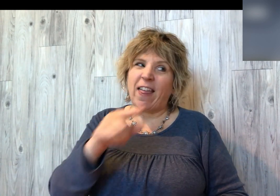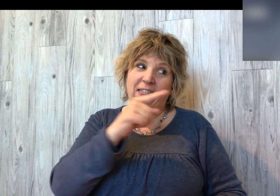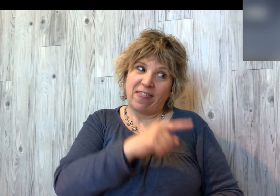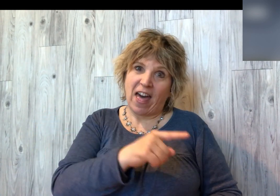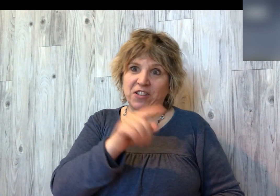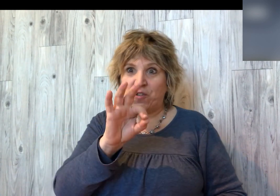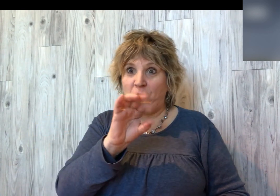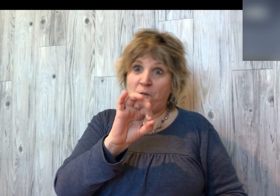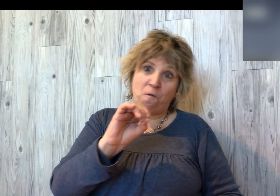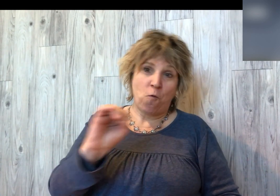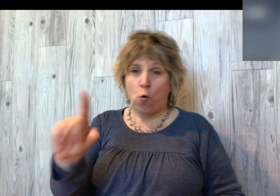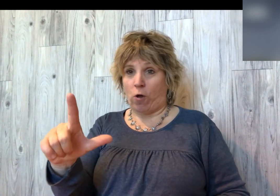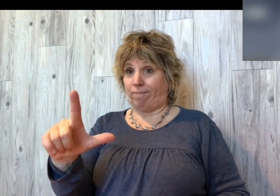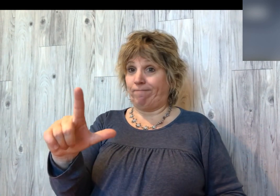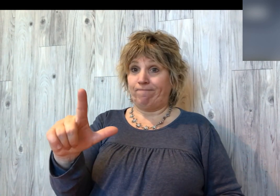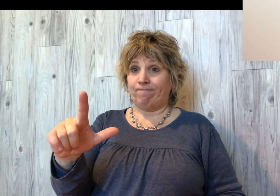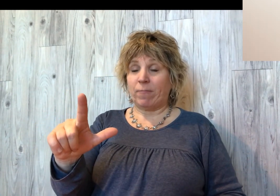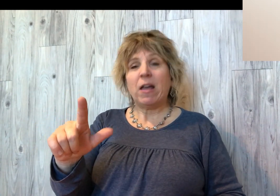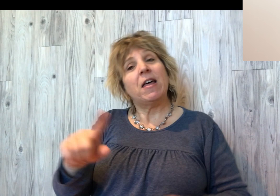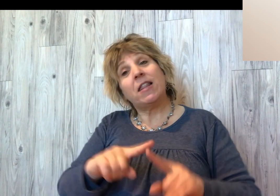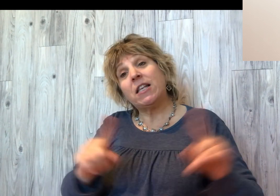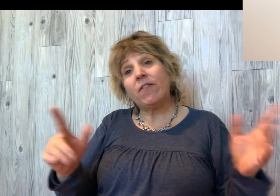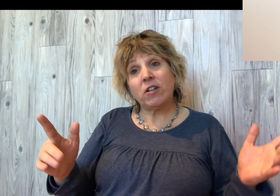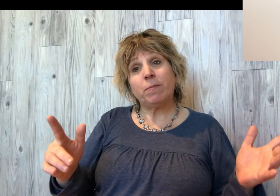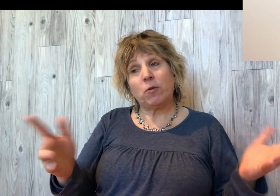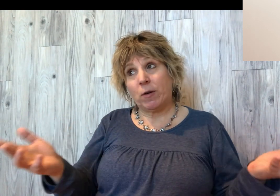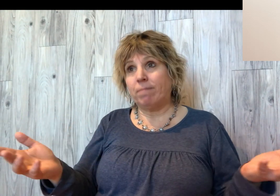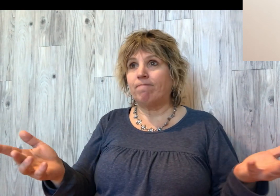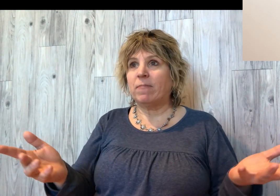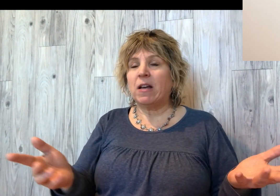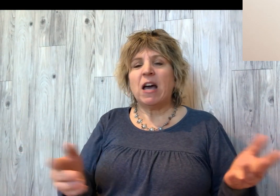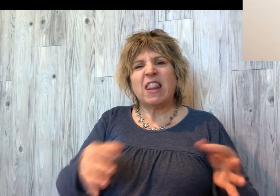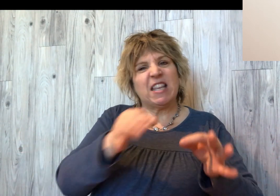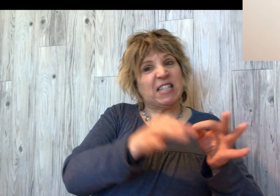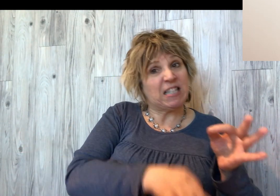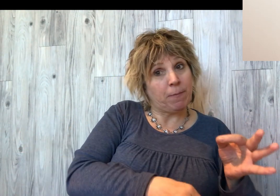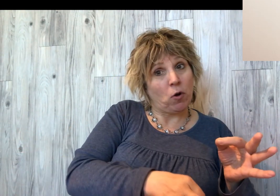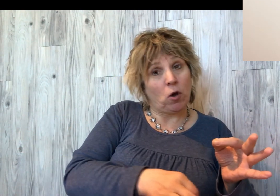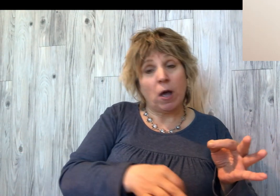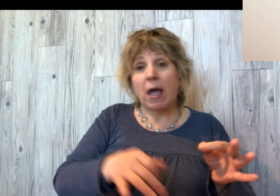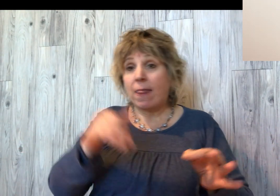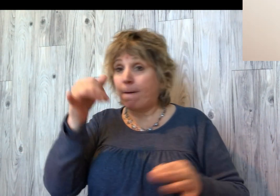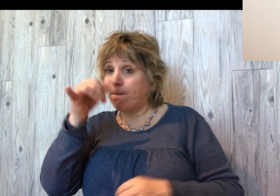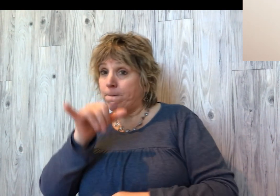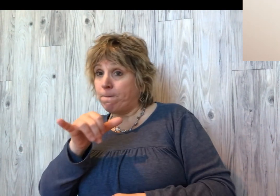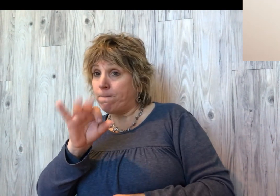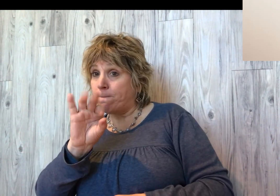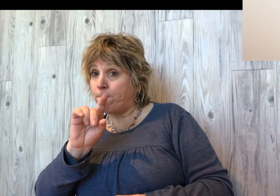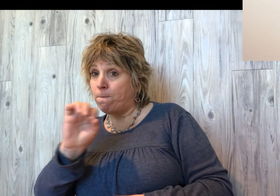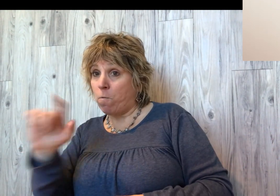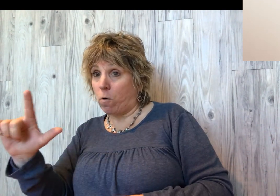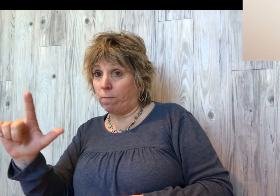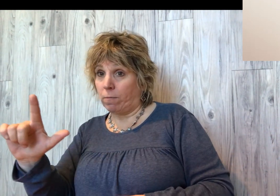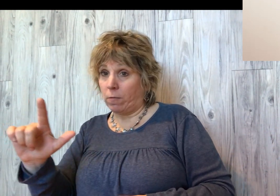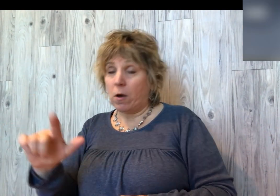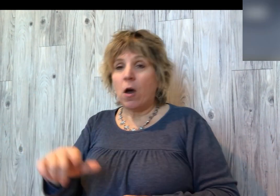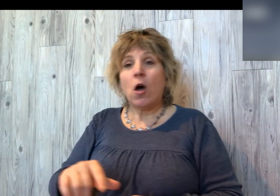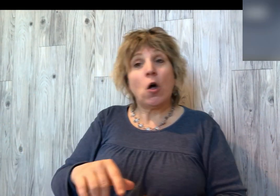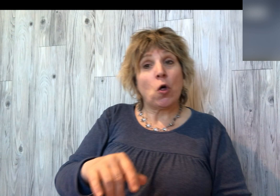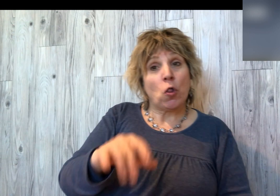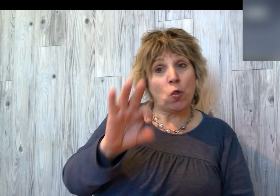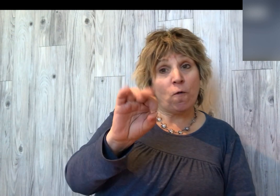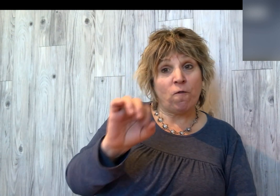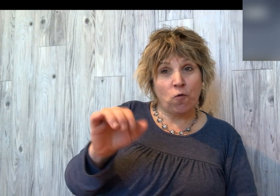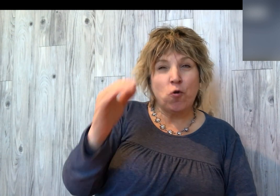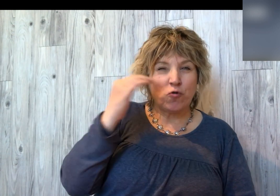pity the fool, all right? The fool. See, the difference between the simple and the fool is this. The